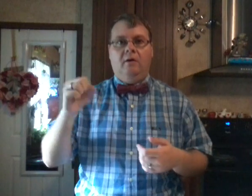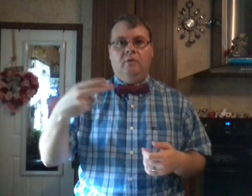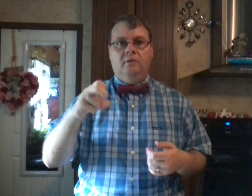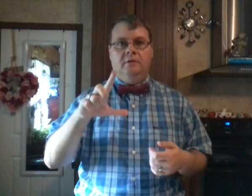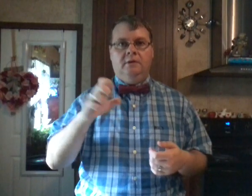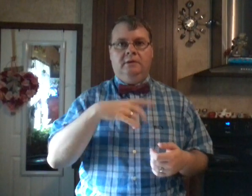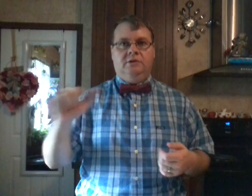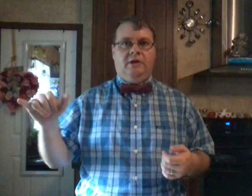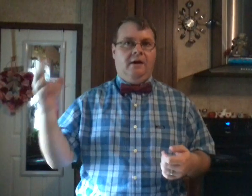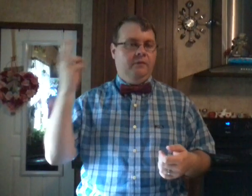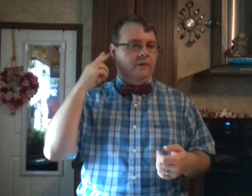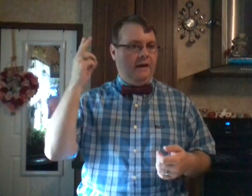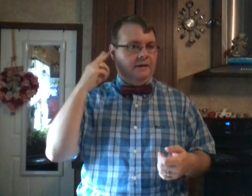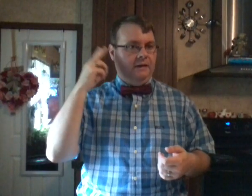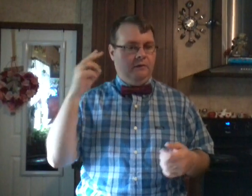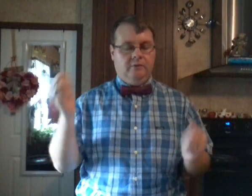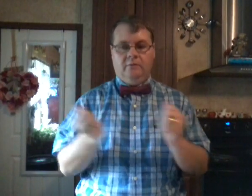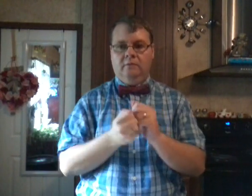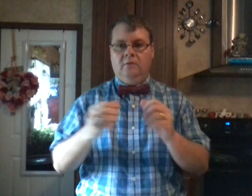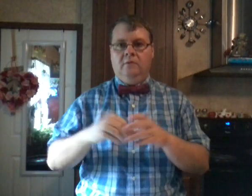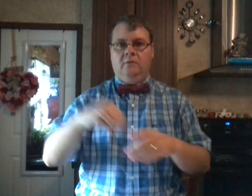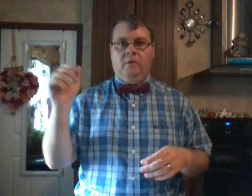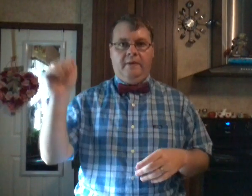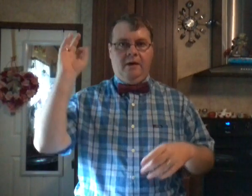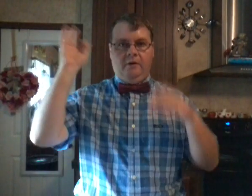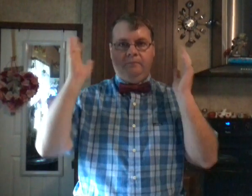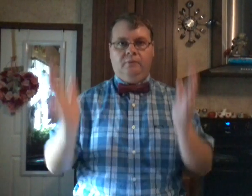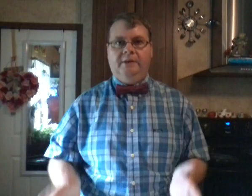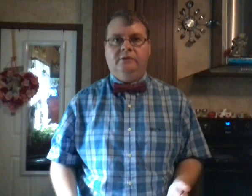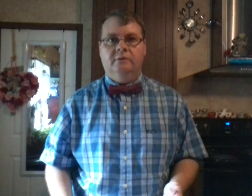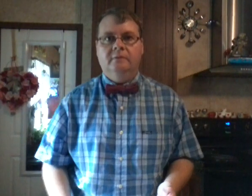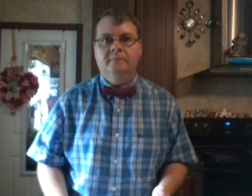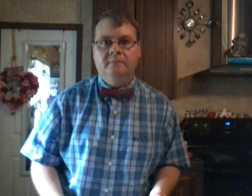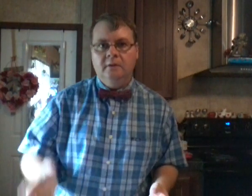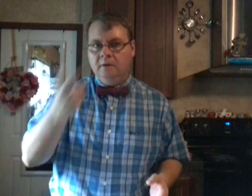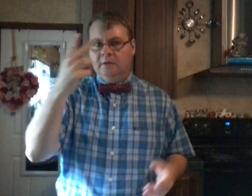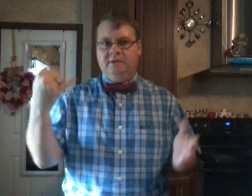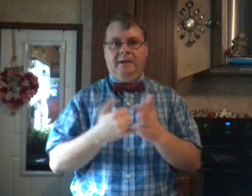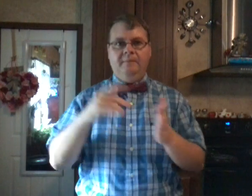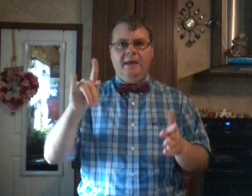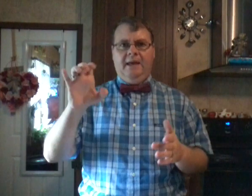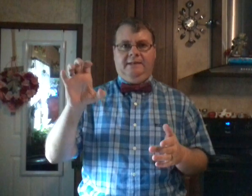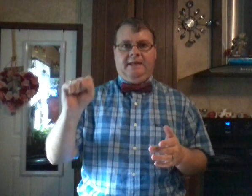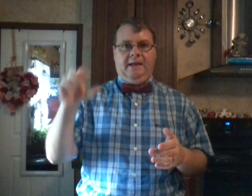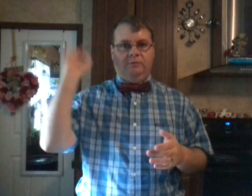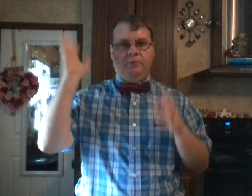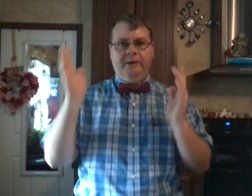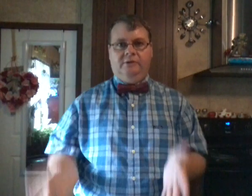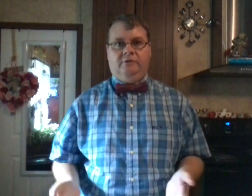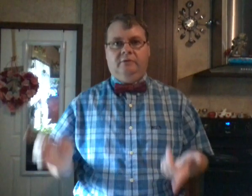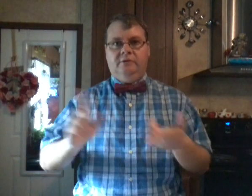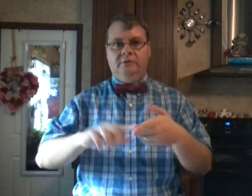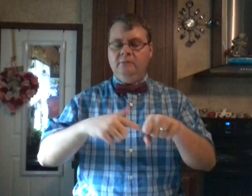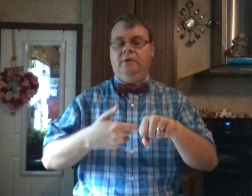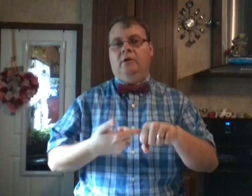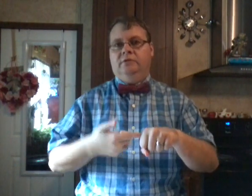shall they hear without preacher? Well, see, it takes preachers, you know,